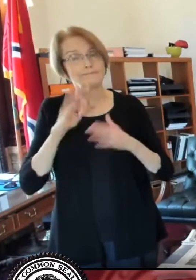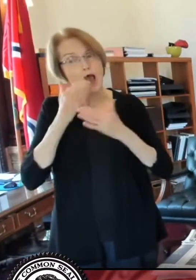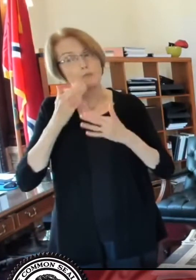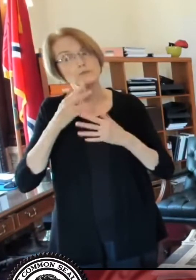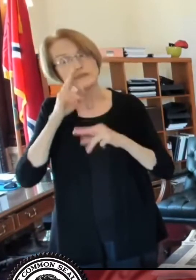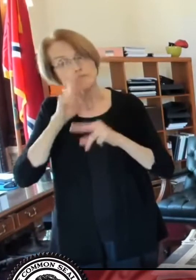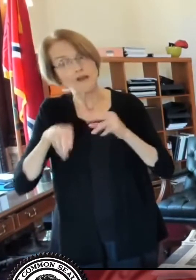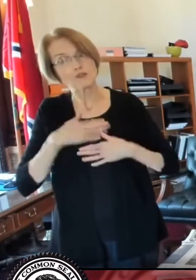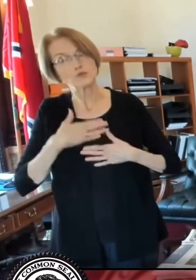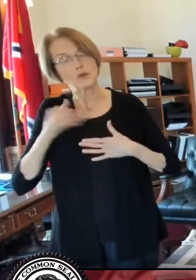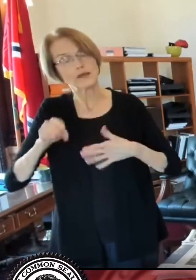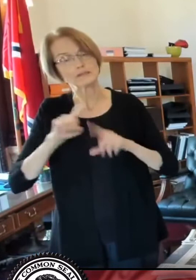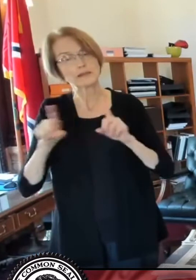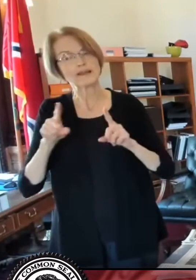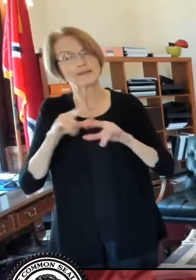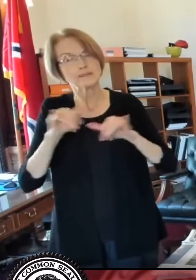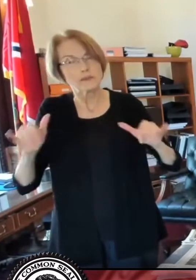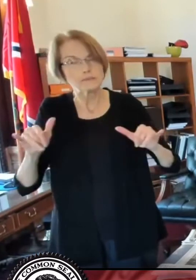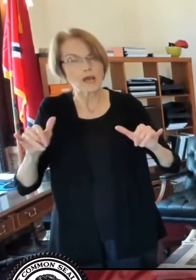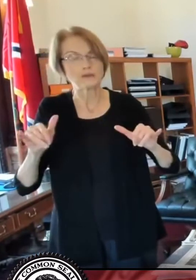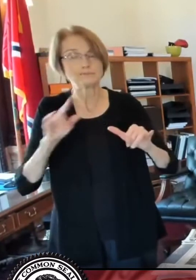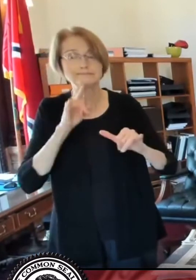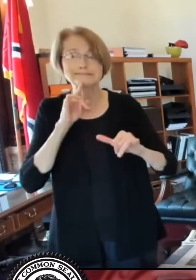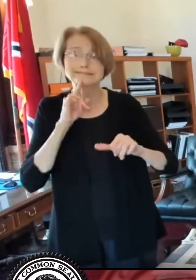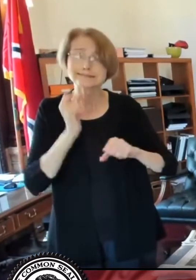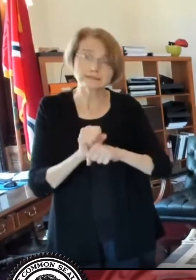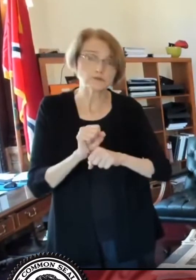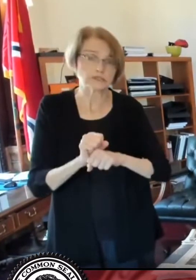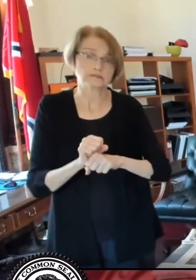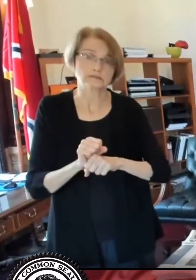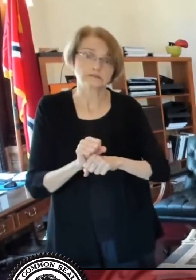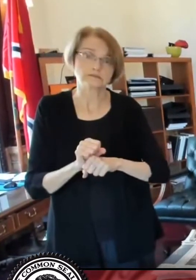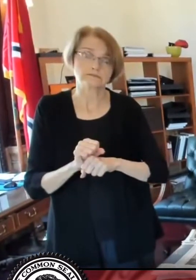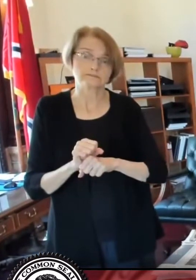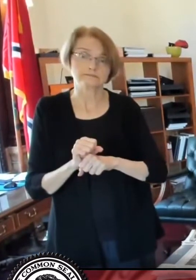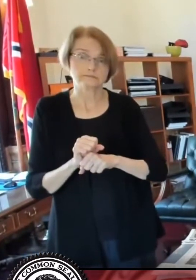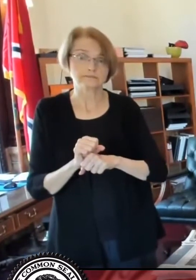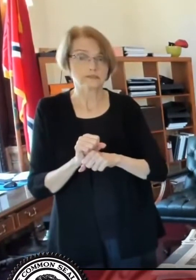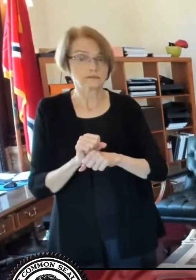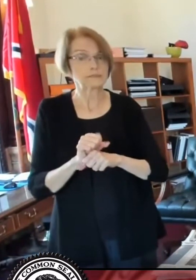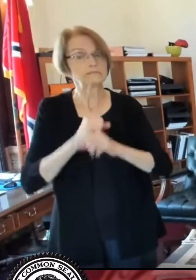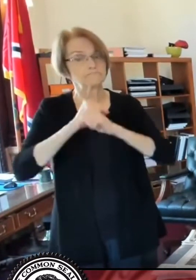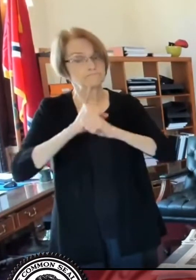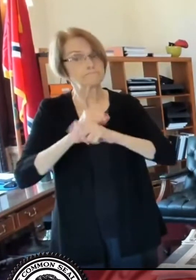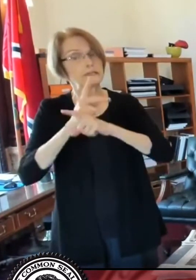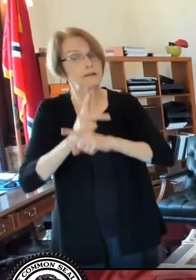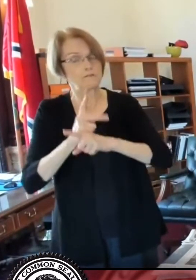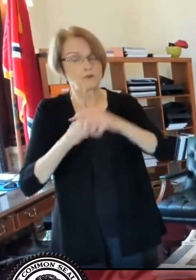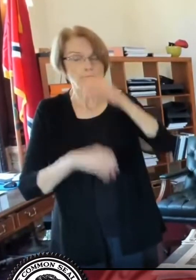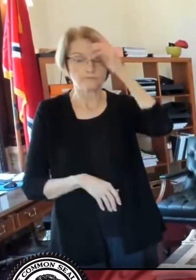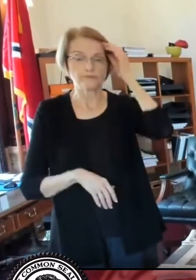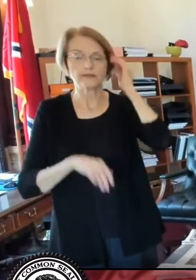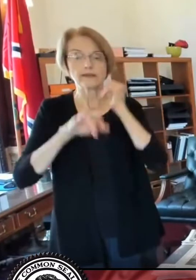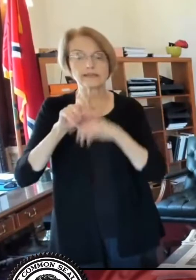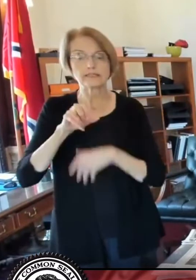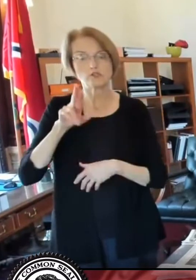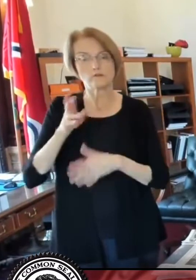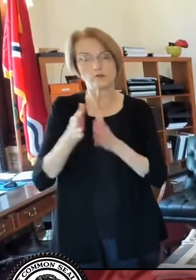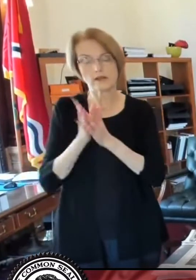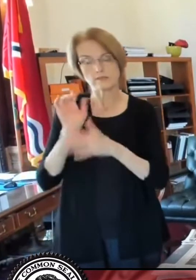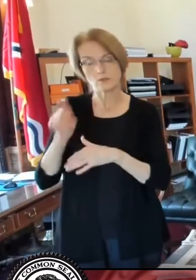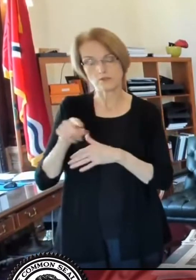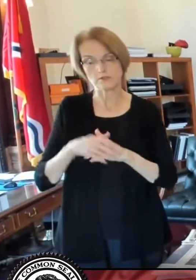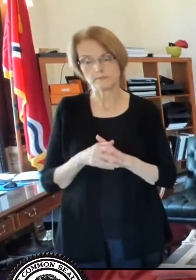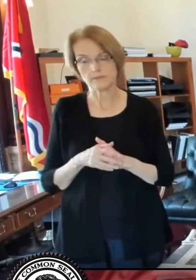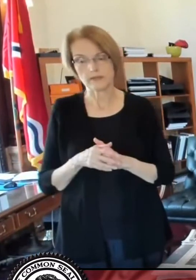but it's a serious situation. So take those precautions. Jennifer's question is do you